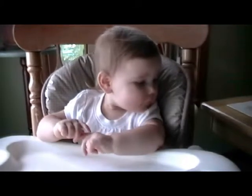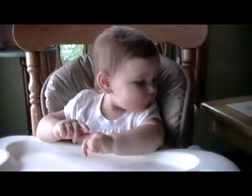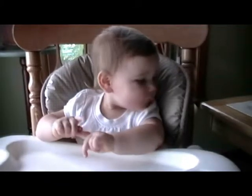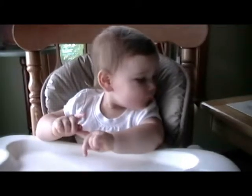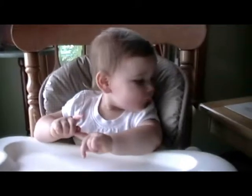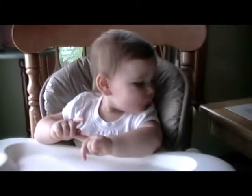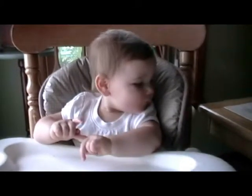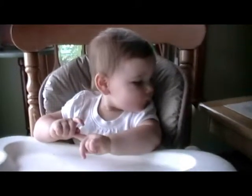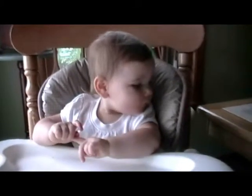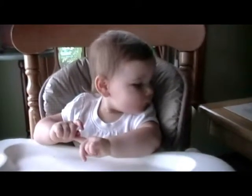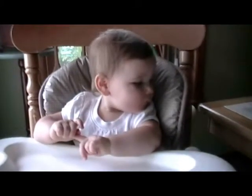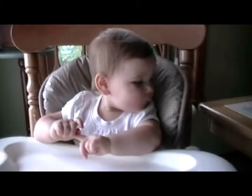What does Max say?